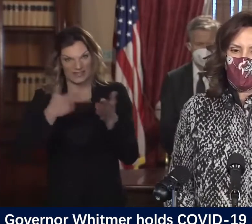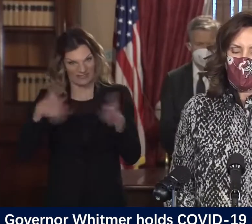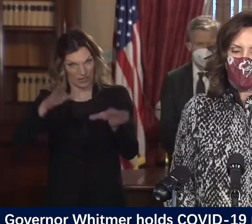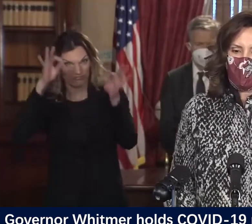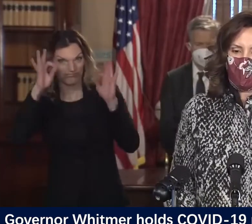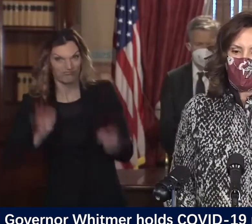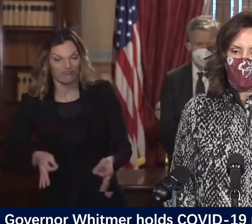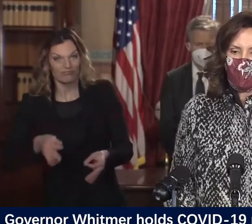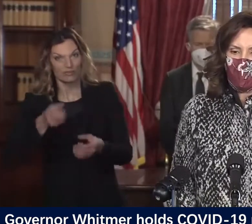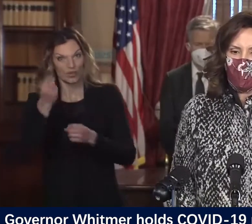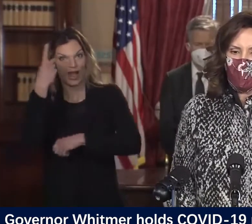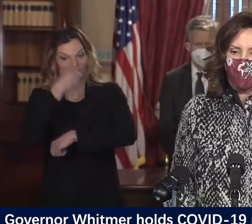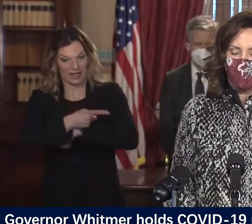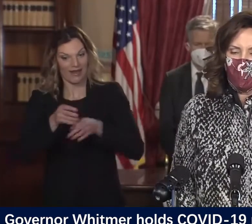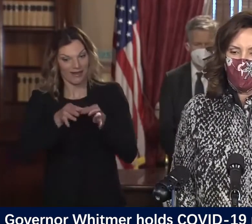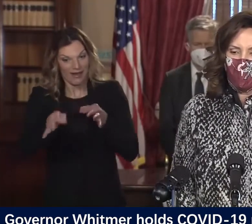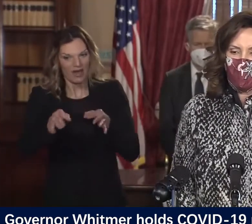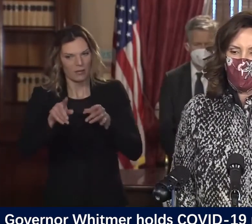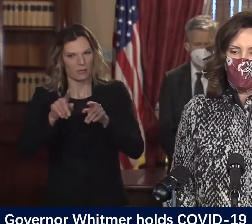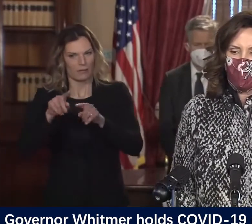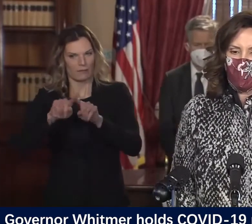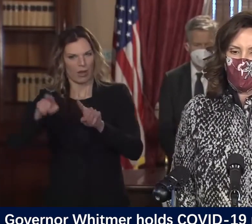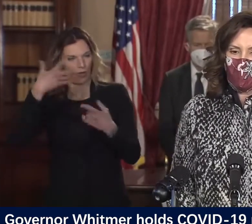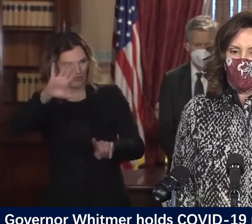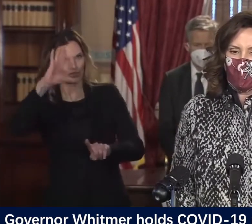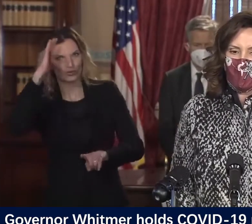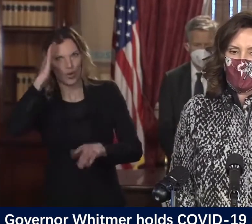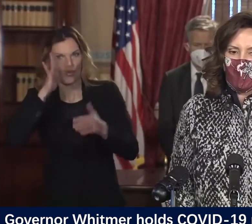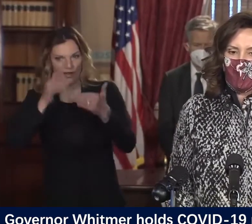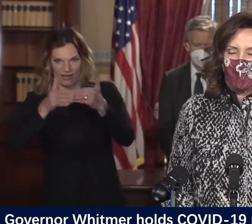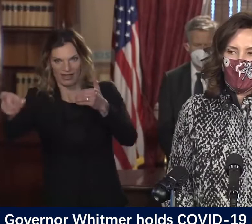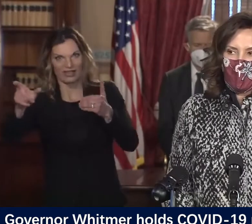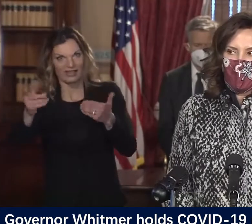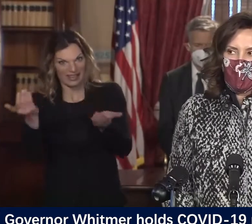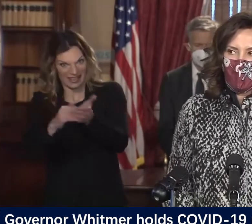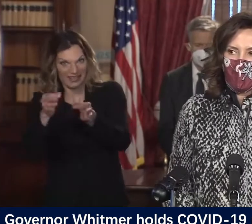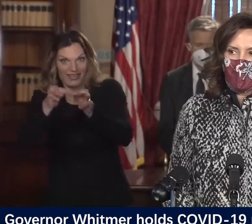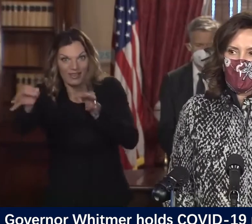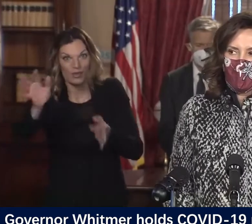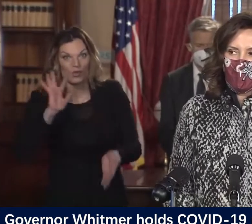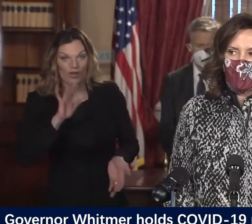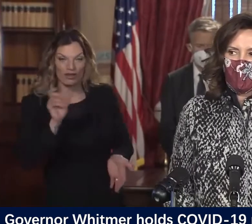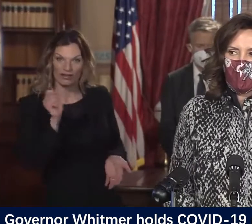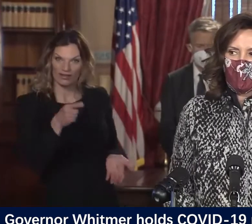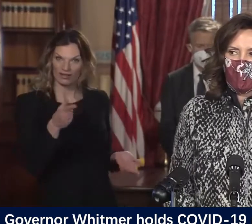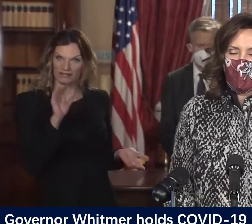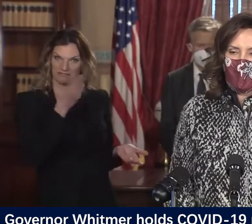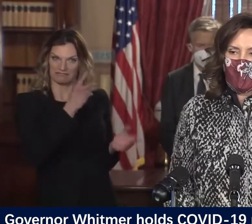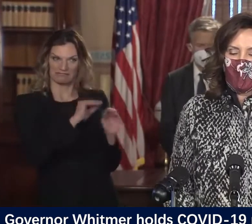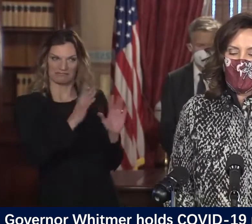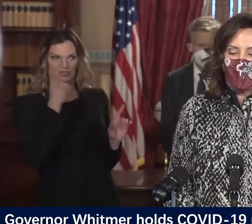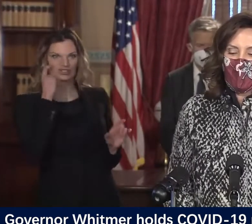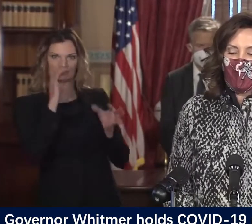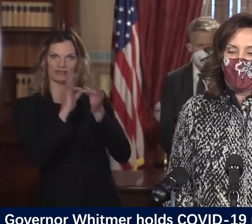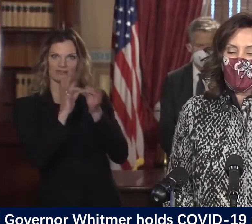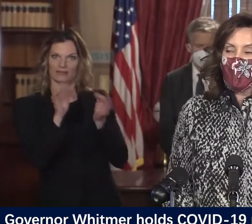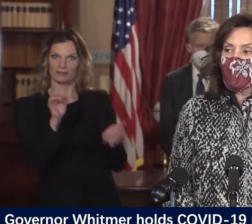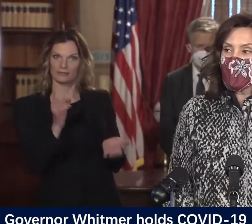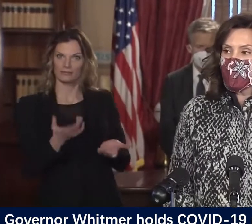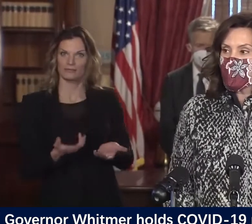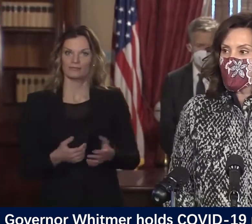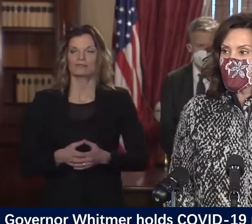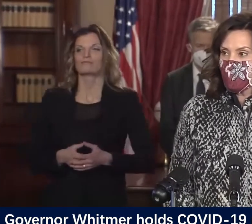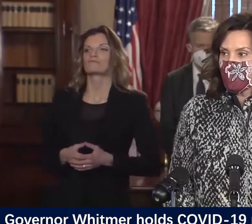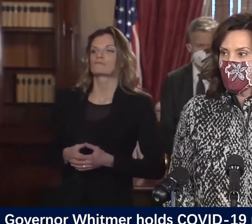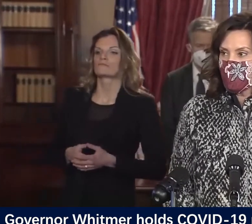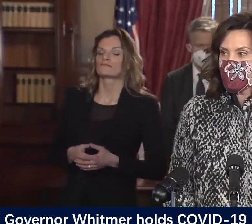we're extending by 12 days, but this isn't going to be enough to start opening some of these businesses again? I